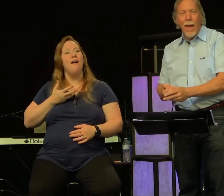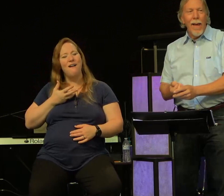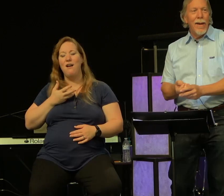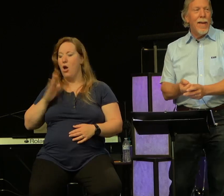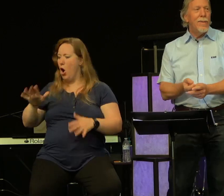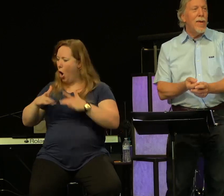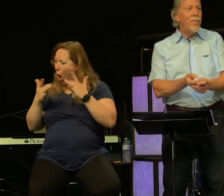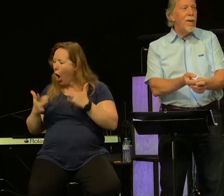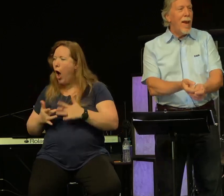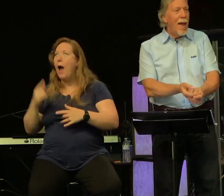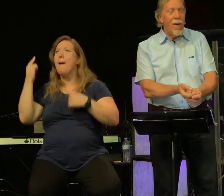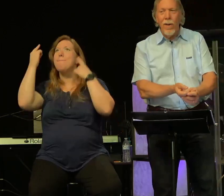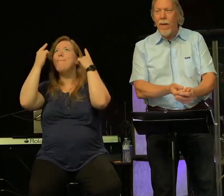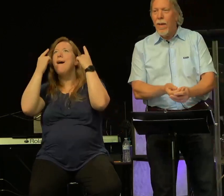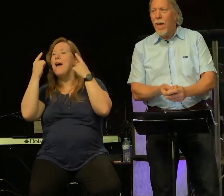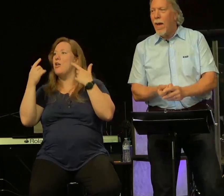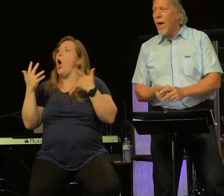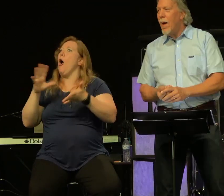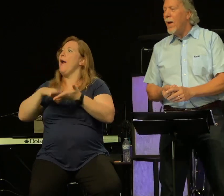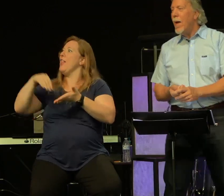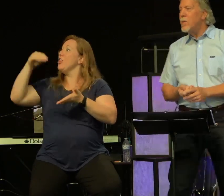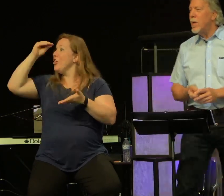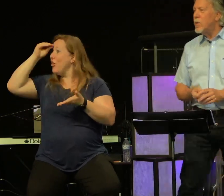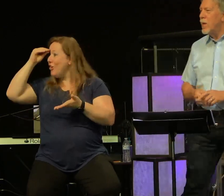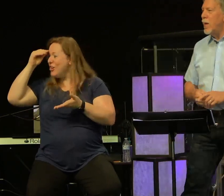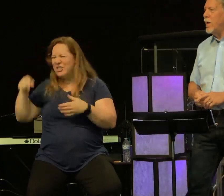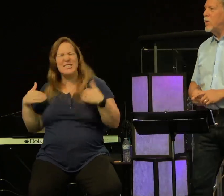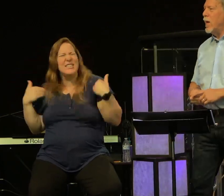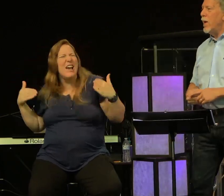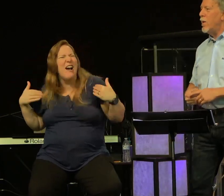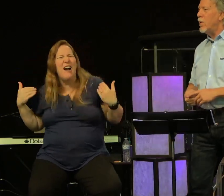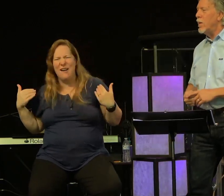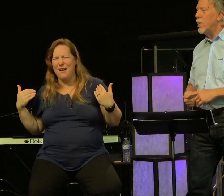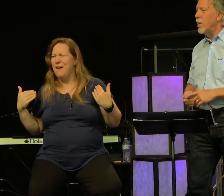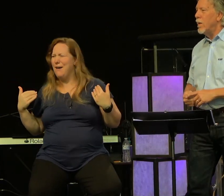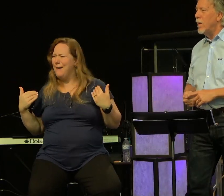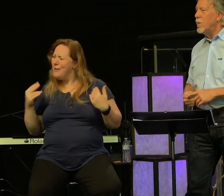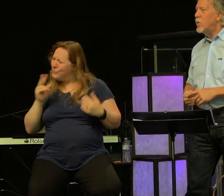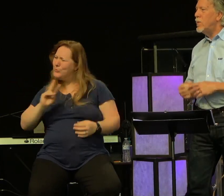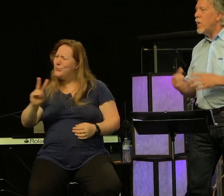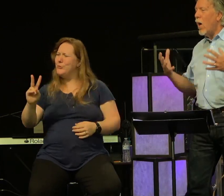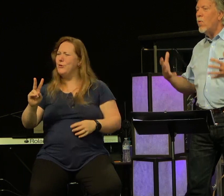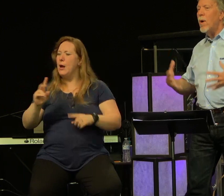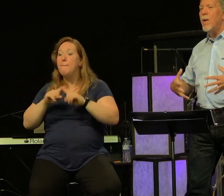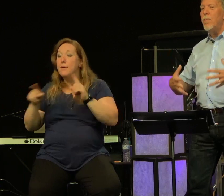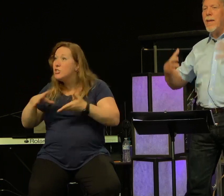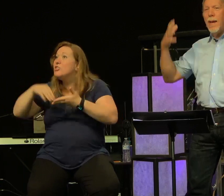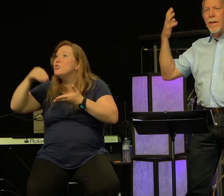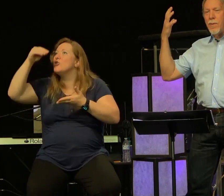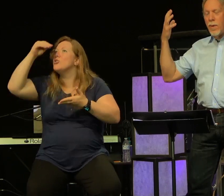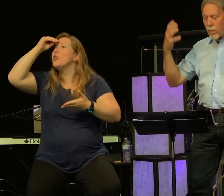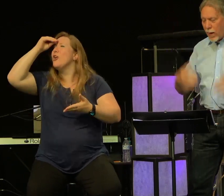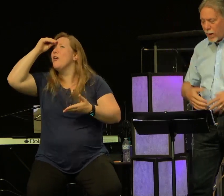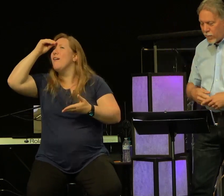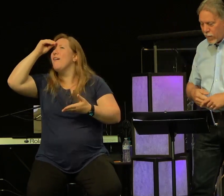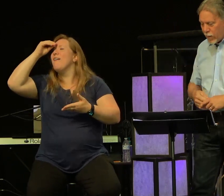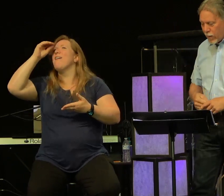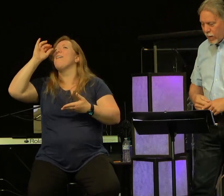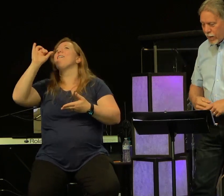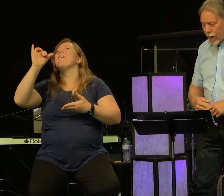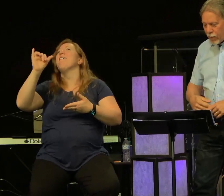and mind is, even now, as such a young child. She's already beginning to